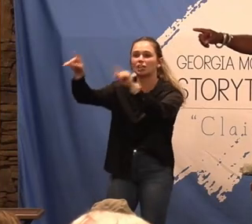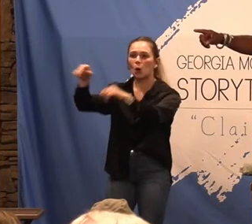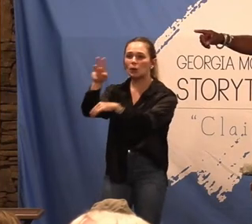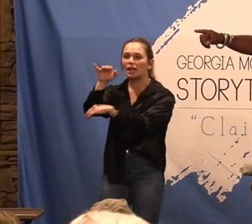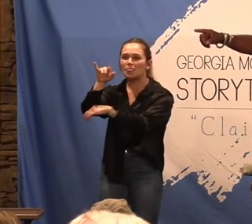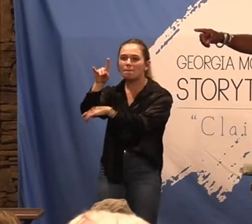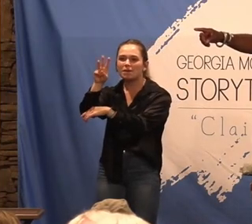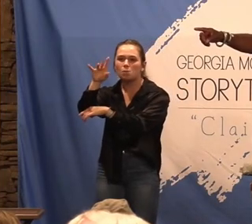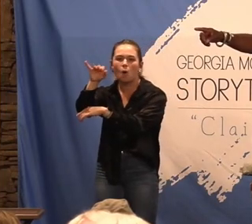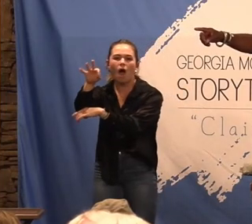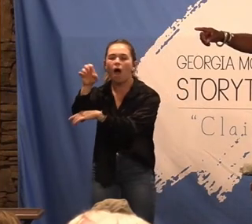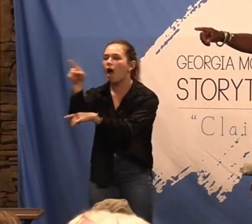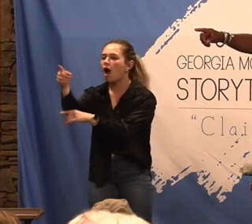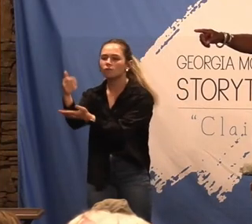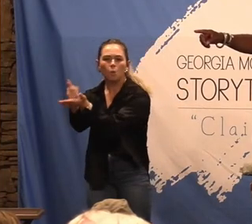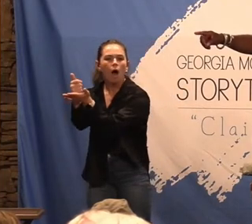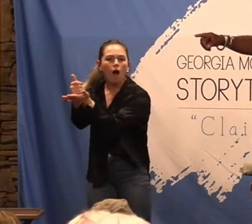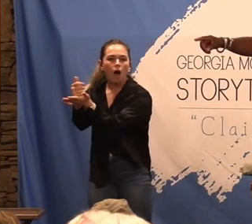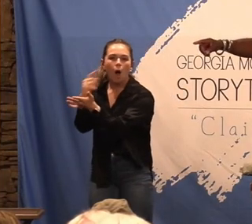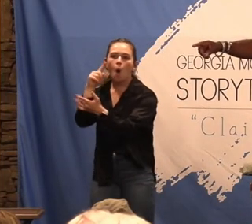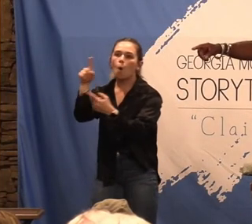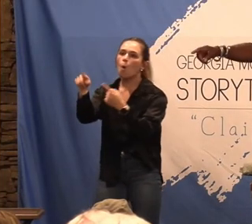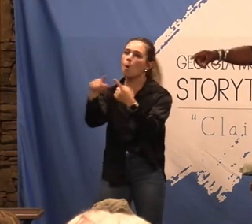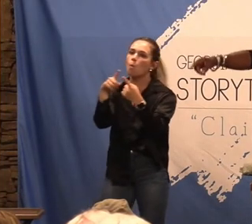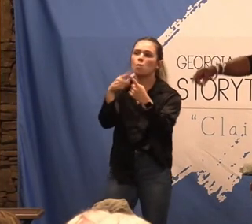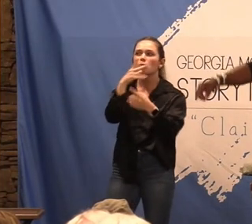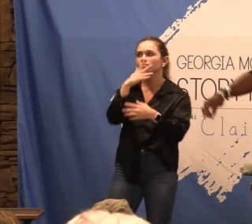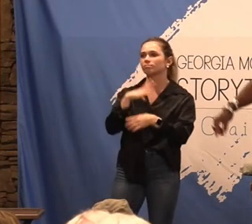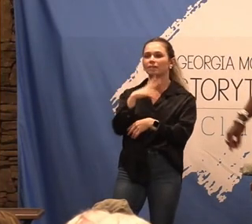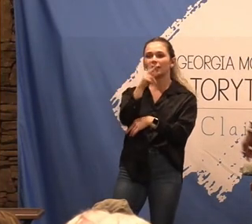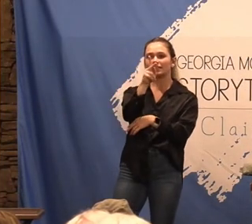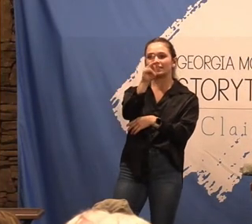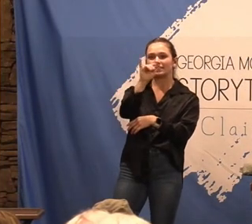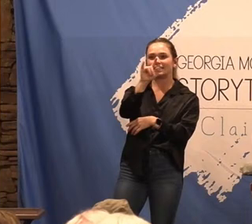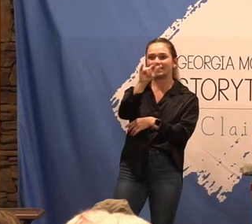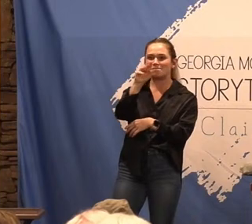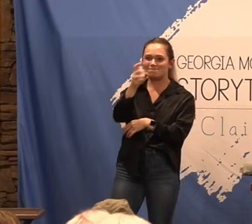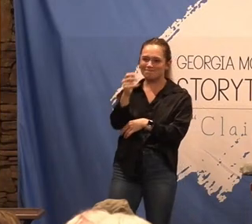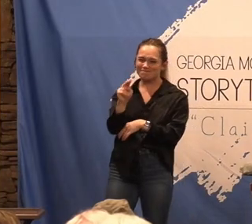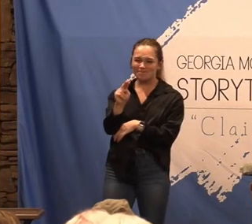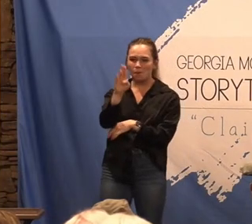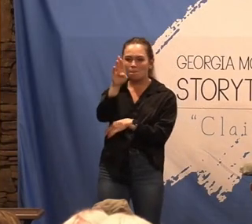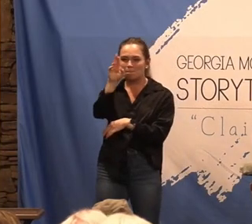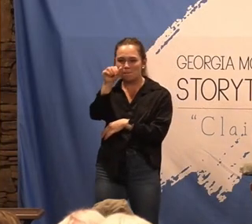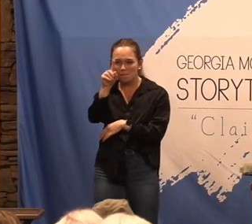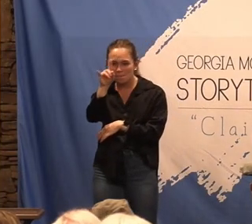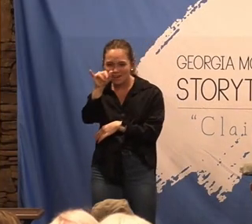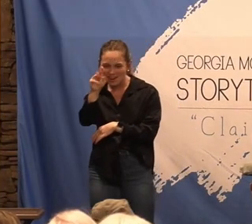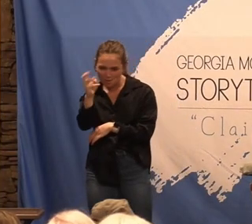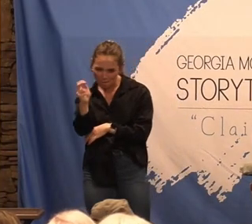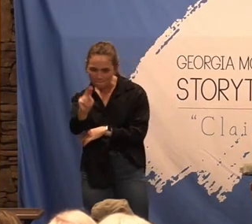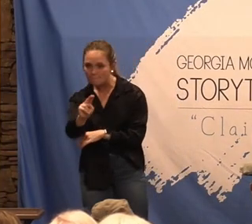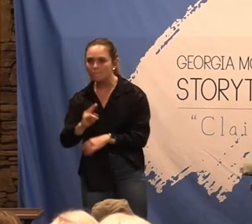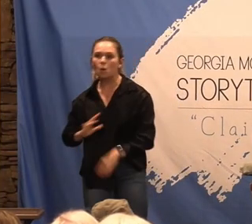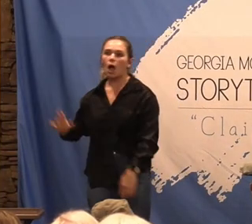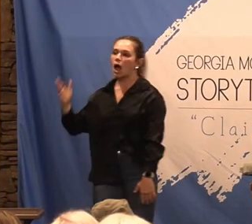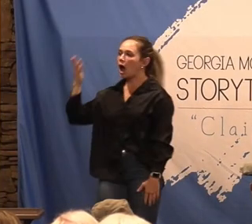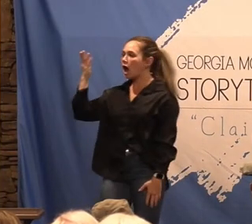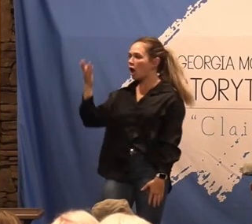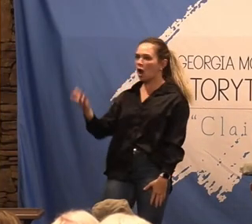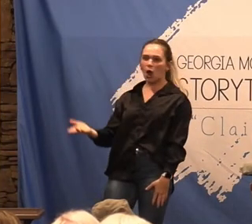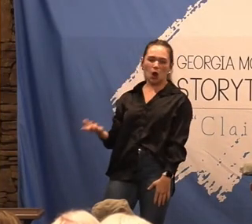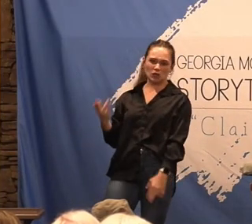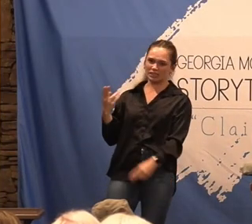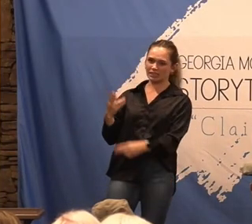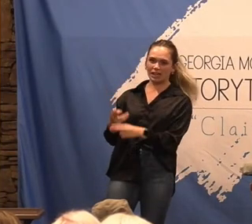midwife. When Madame Killiman, Bradyman, Killiman, as was her